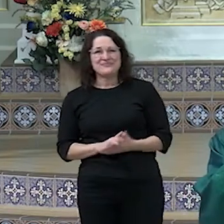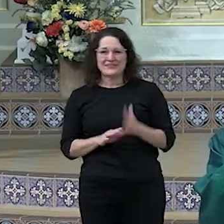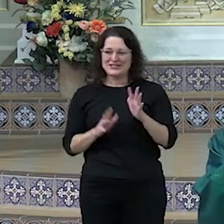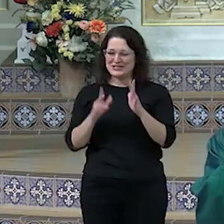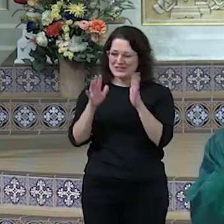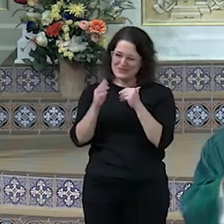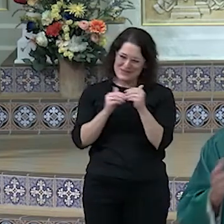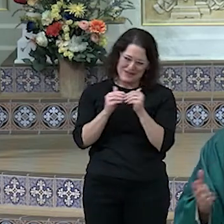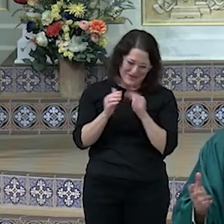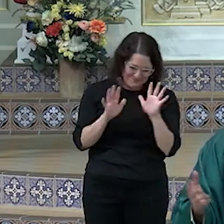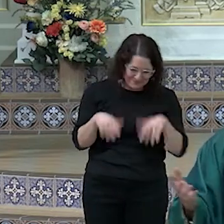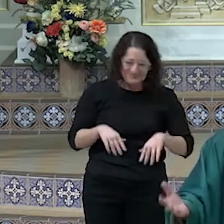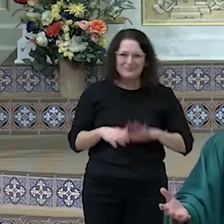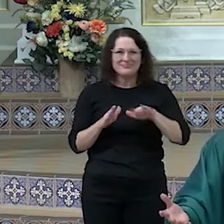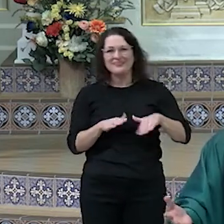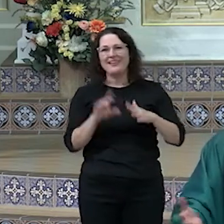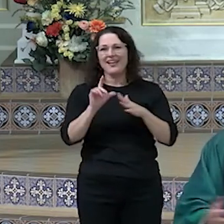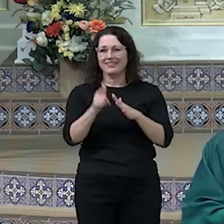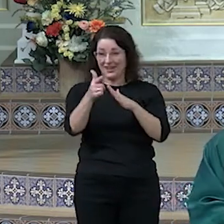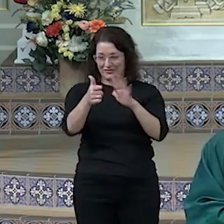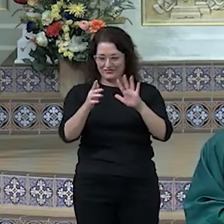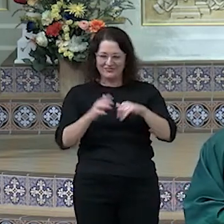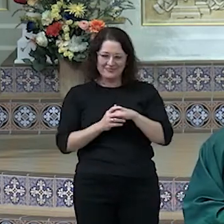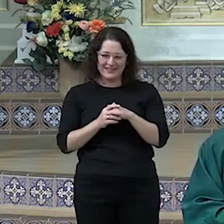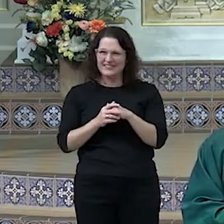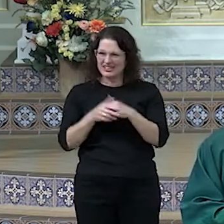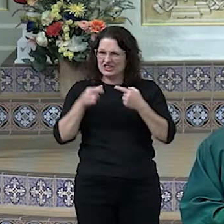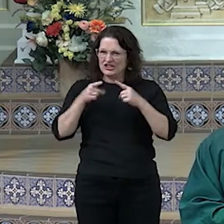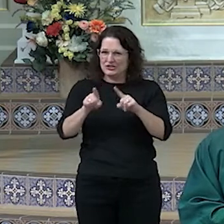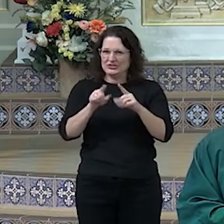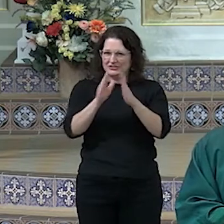Later on, I was sharing with them